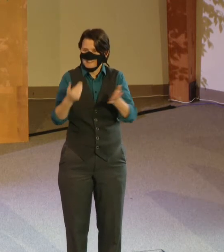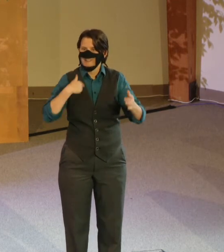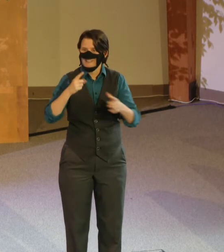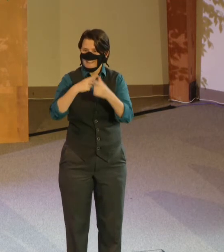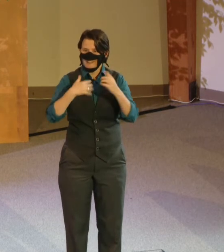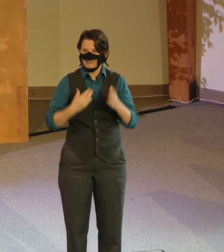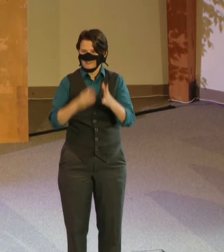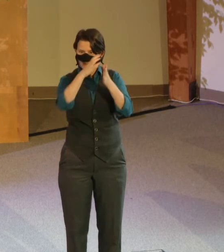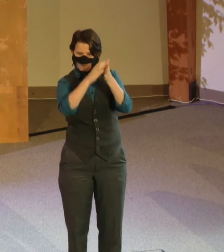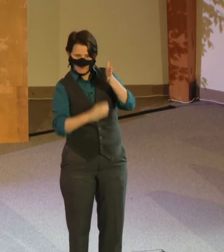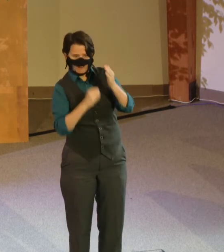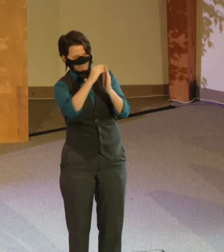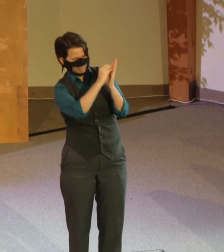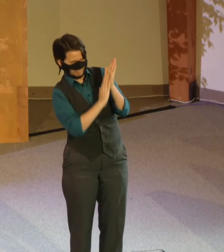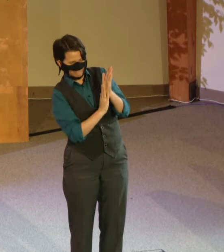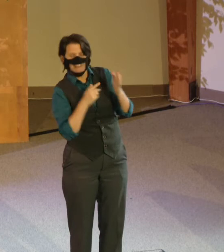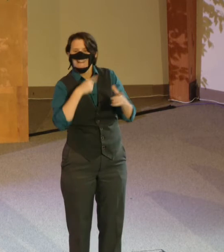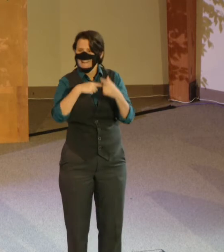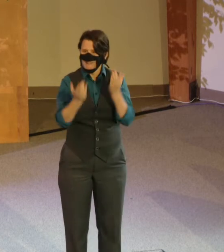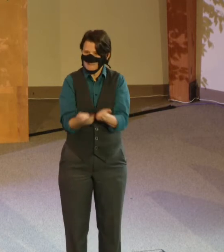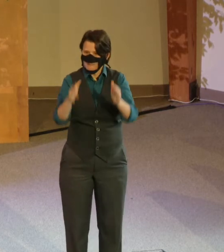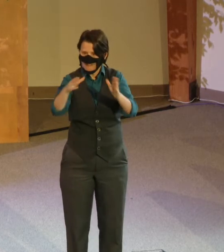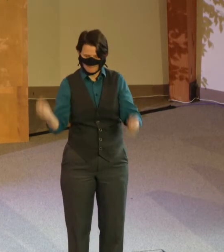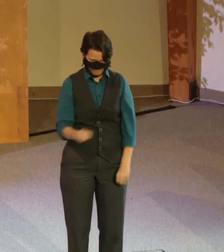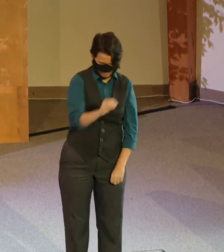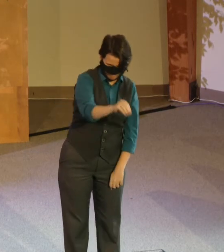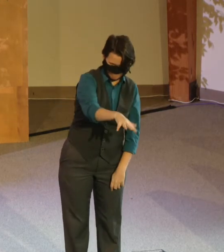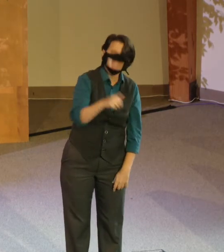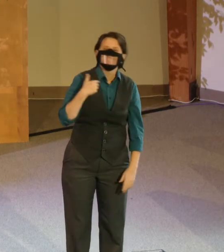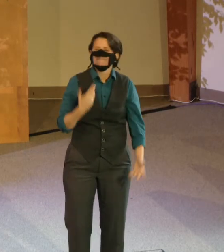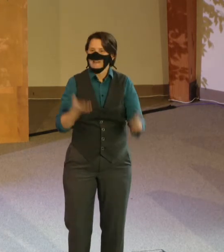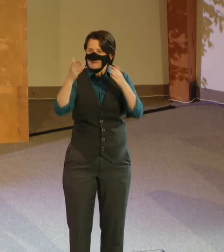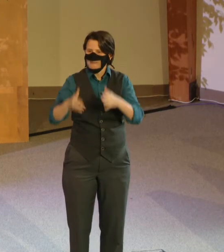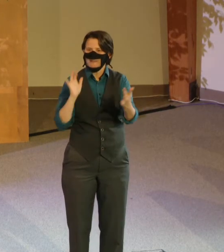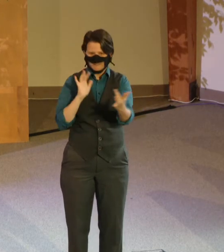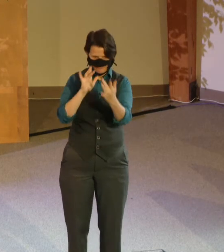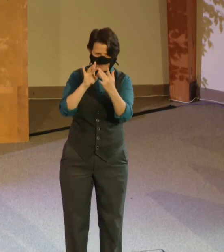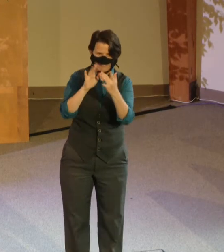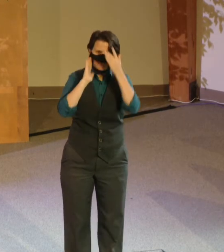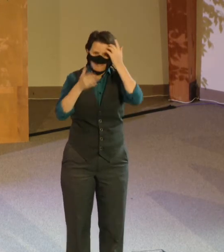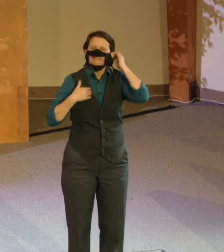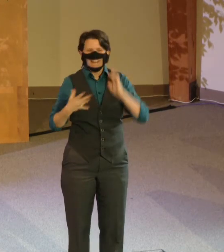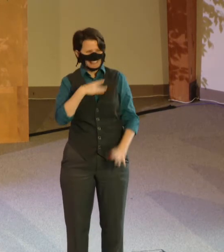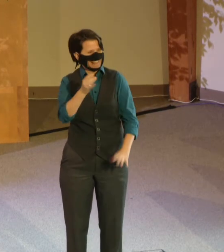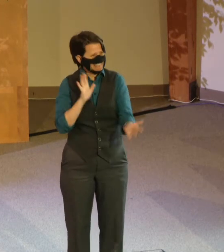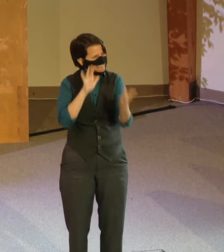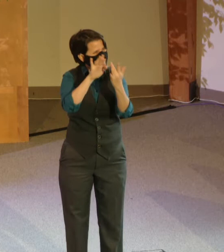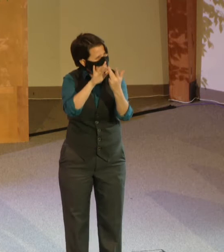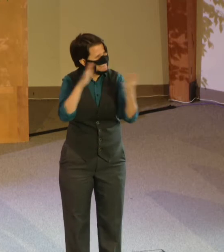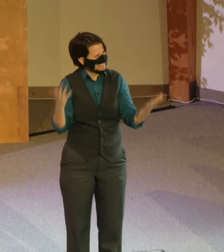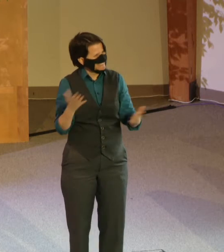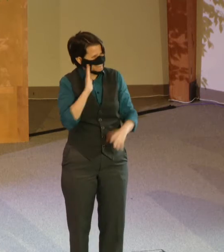out, and when the basket comes along, just throw it in there and someone will reach out to you again. We like reaching out to folks here, don't